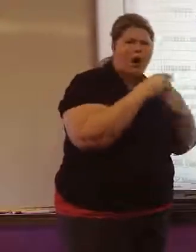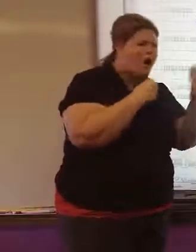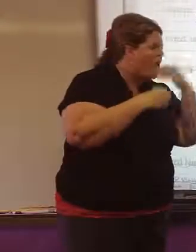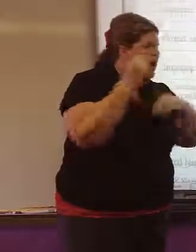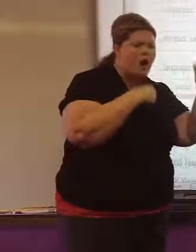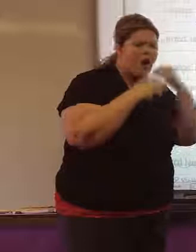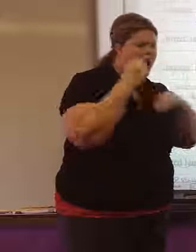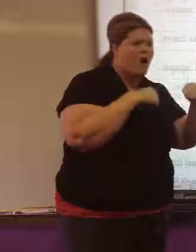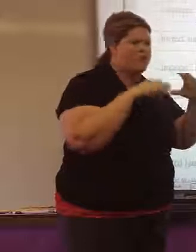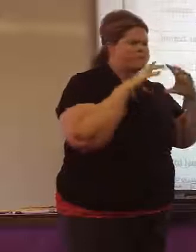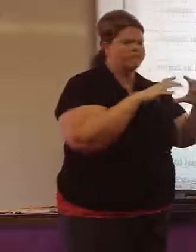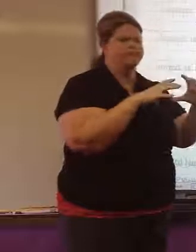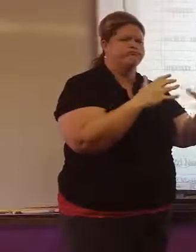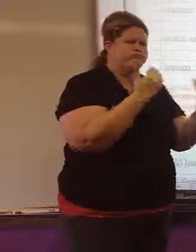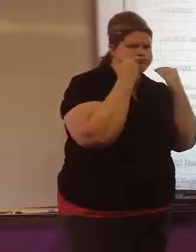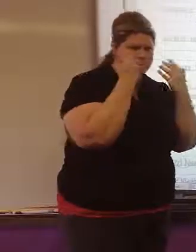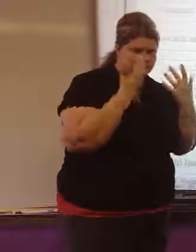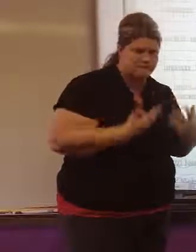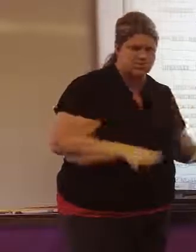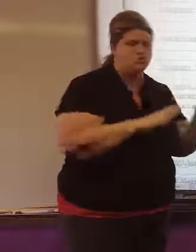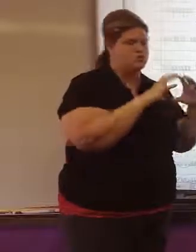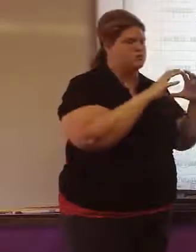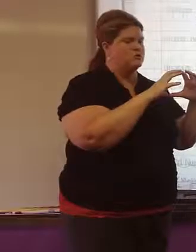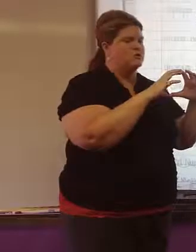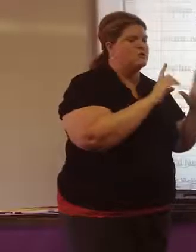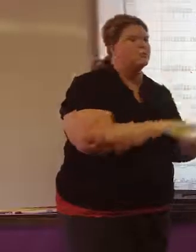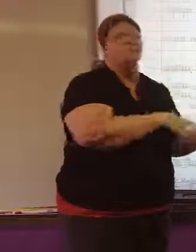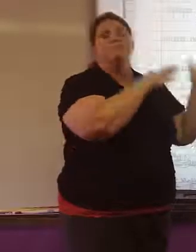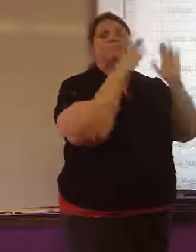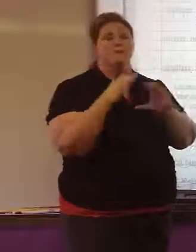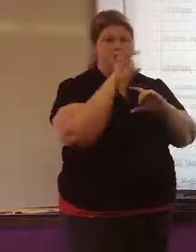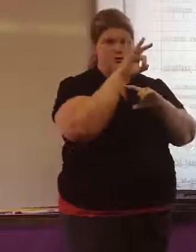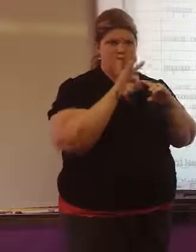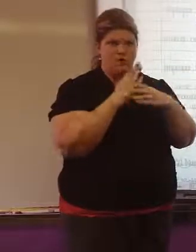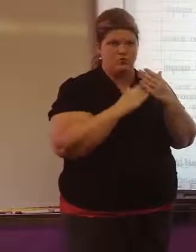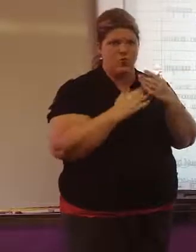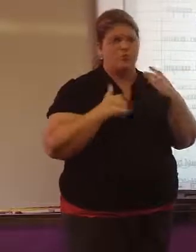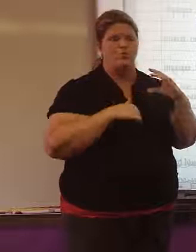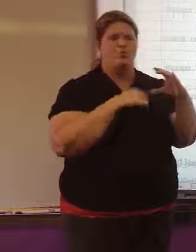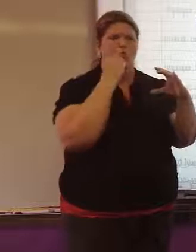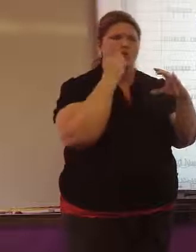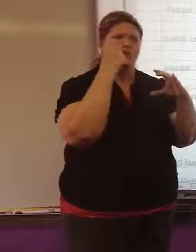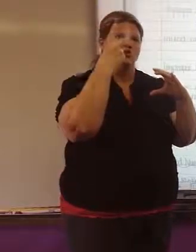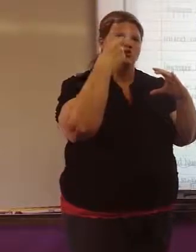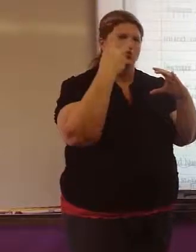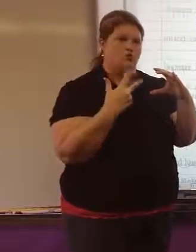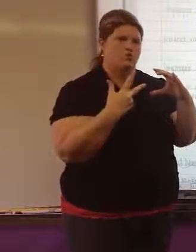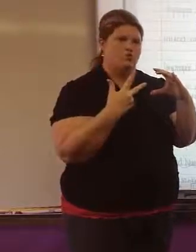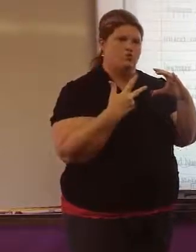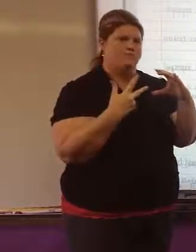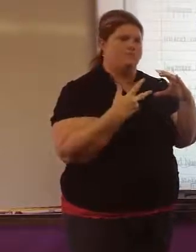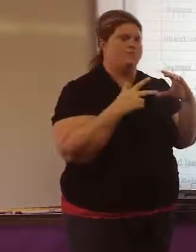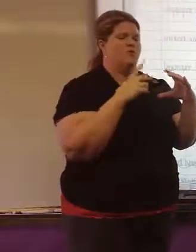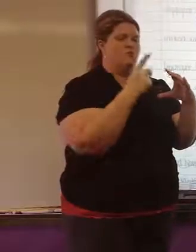all 3 pieces of that pizza. The fraction part, we ate 2 thirds. So here are